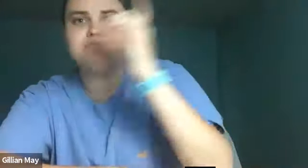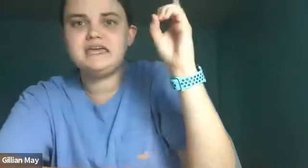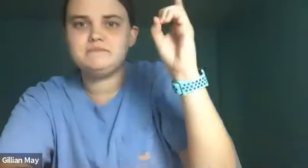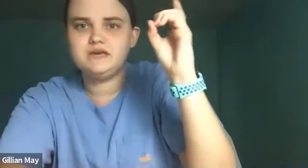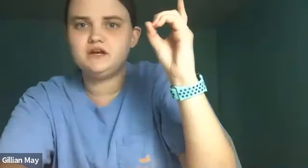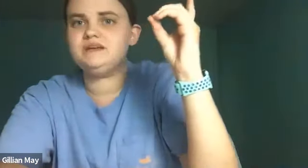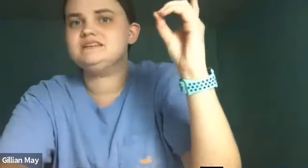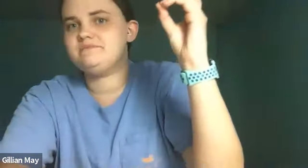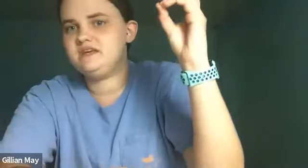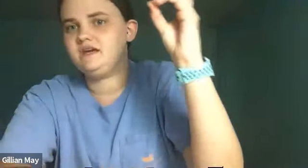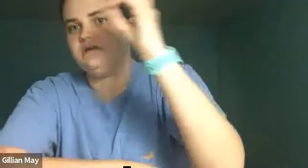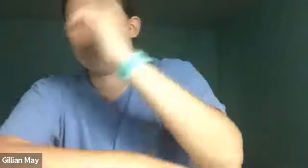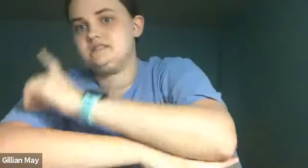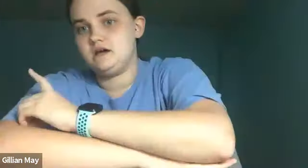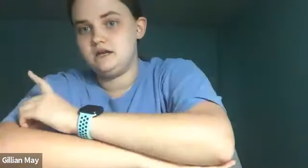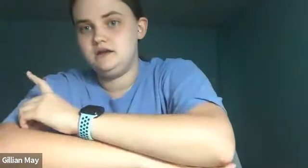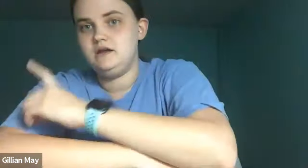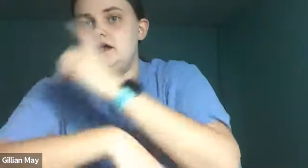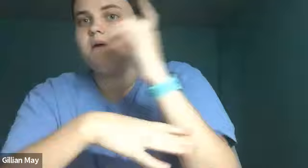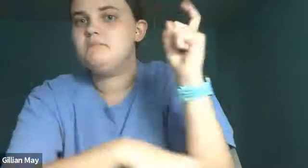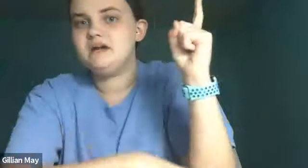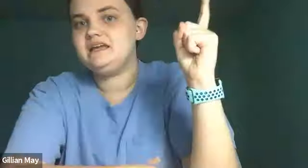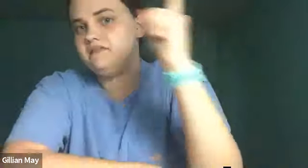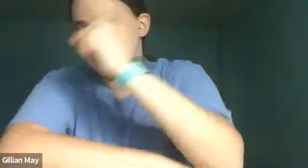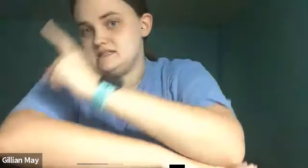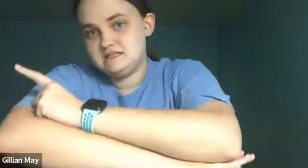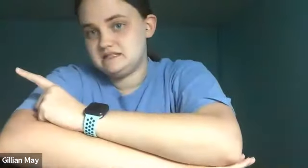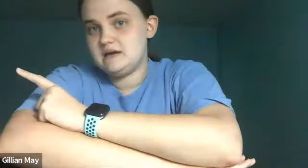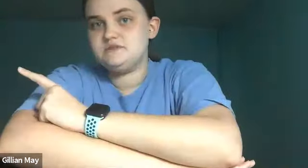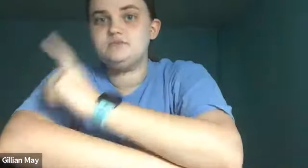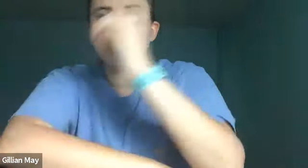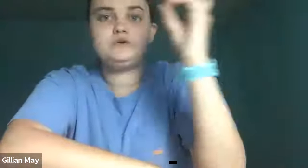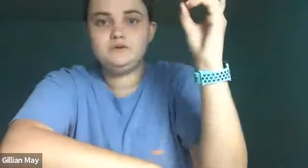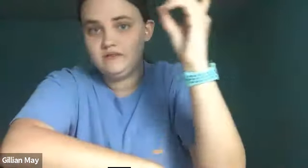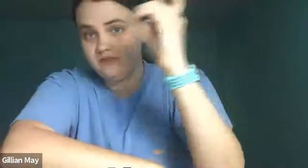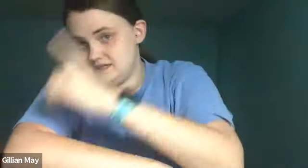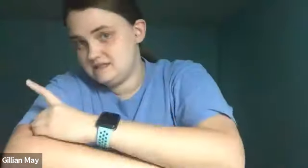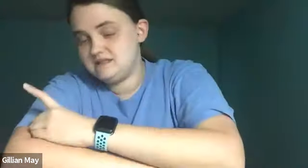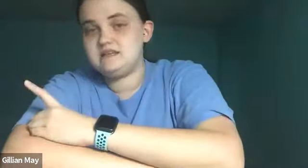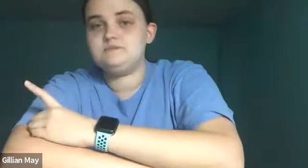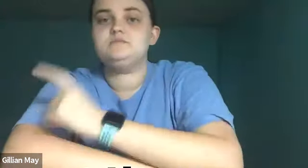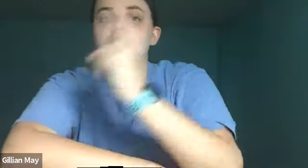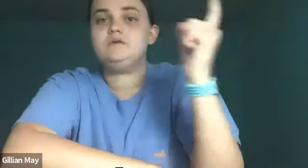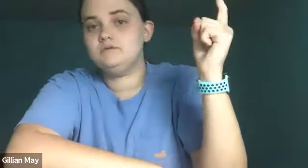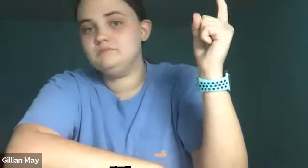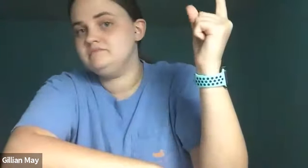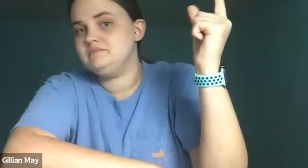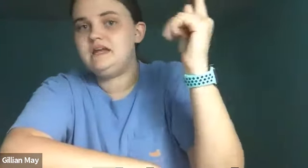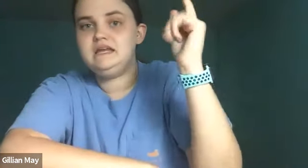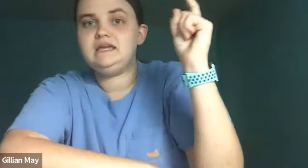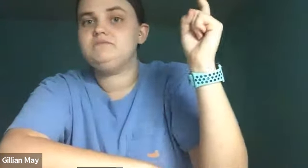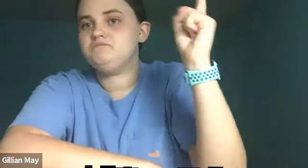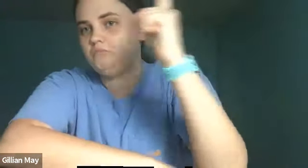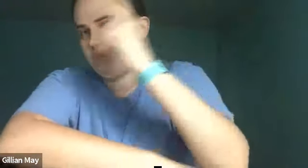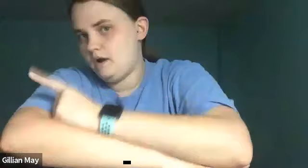make it bigger because I'm thinking of a sun. But again, this is acceptable. This is acceptable. Any